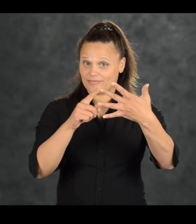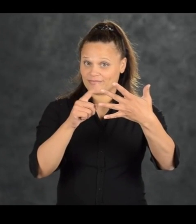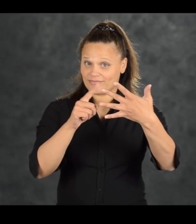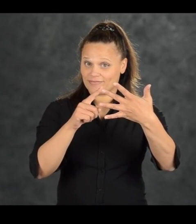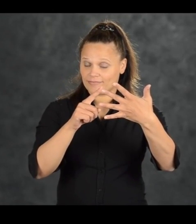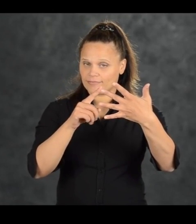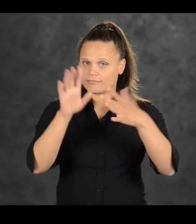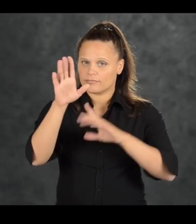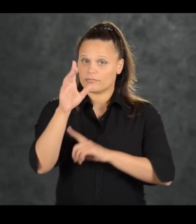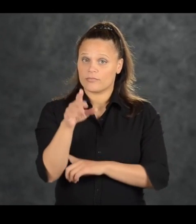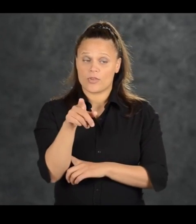So the third suggestion